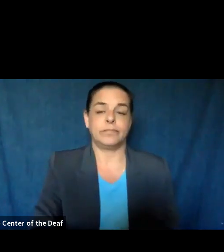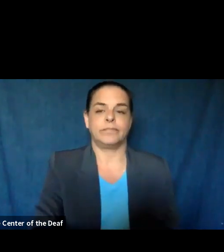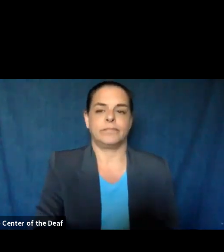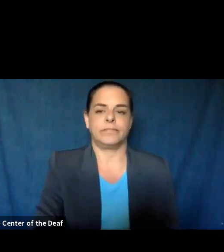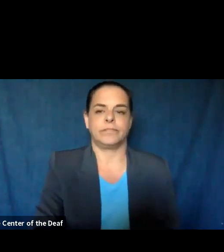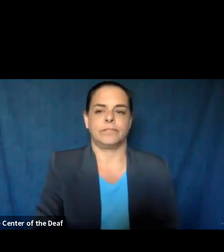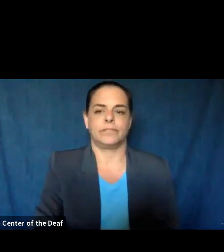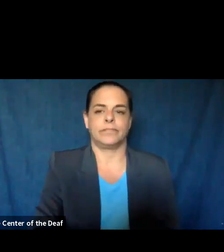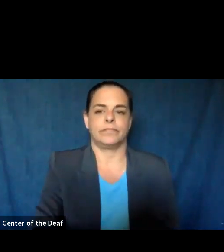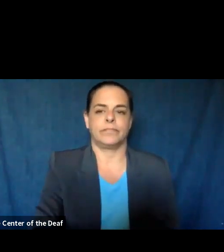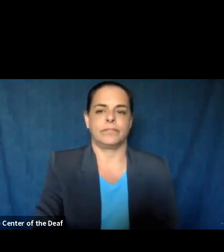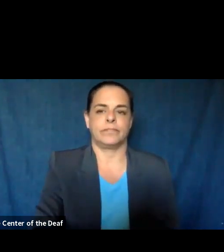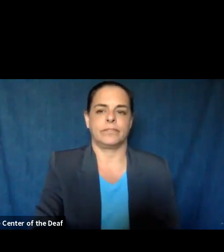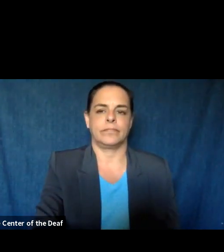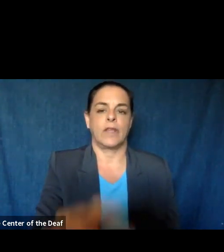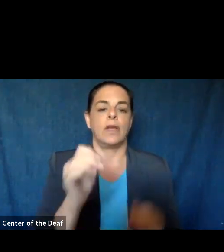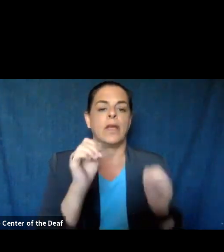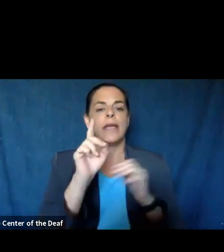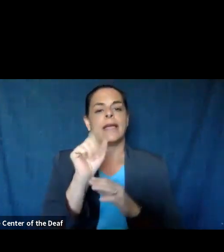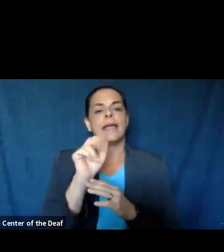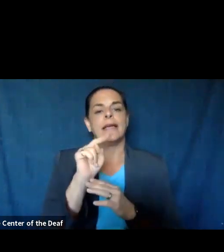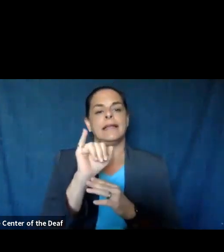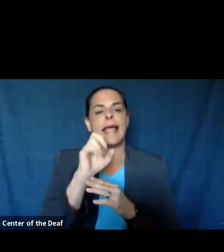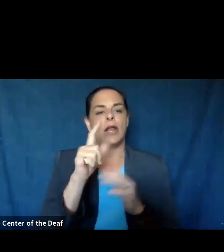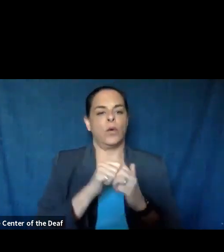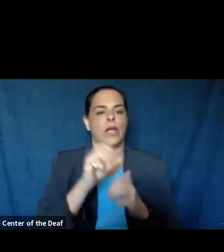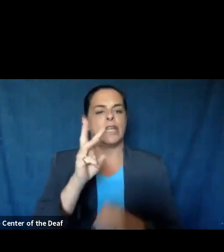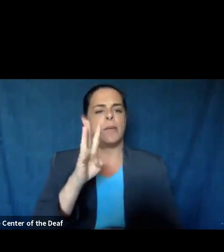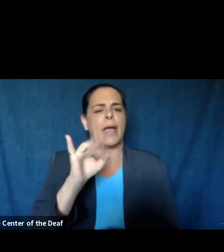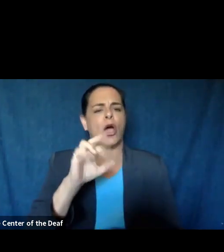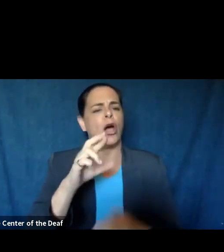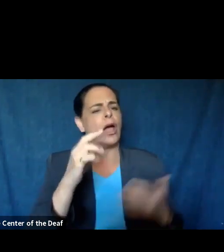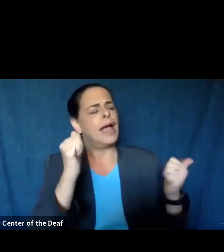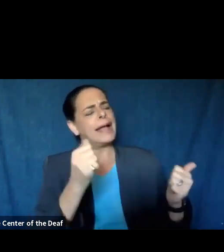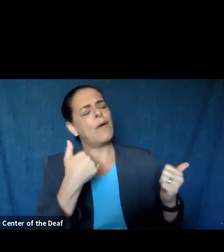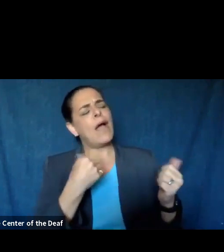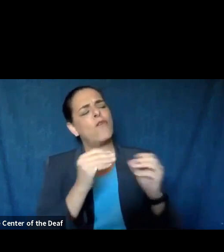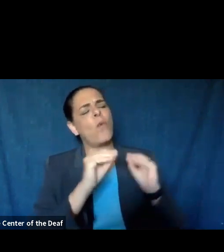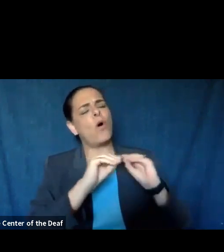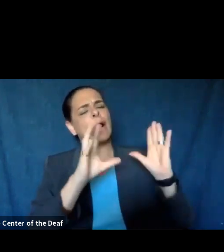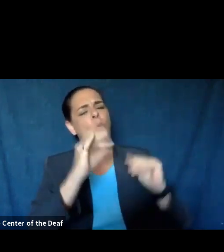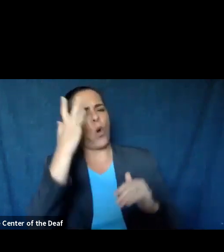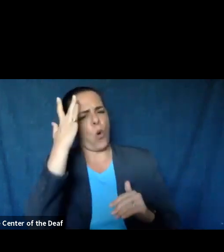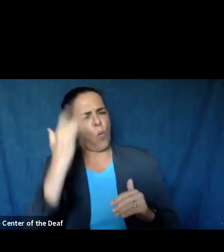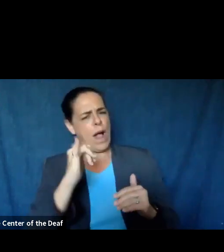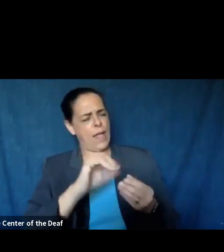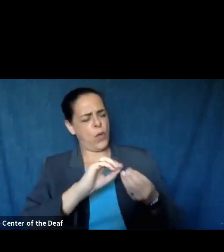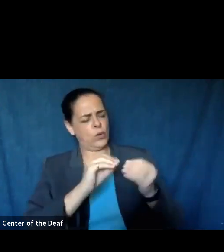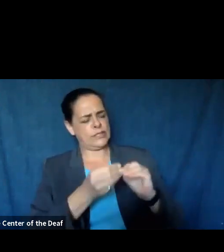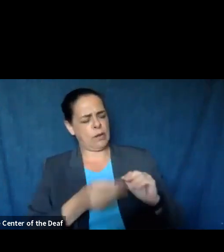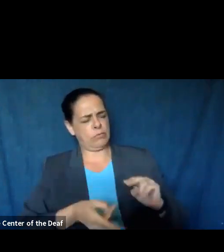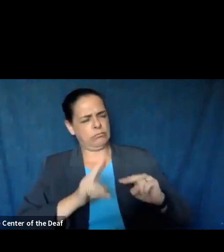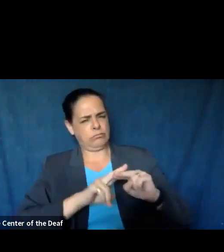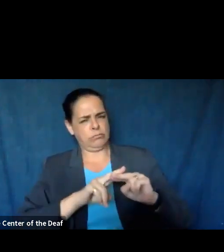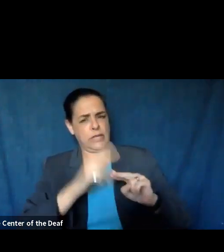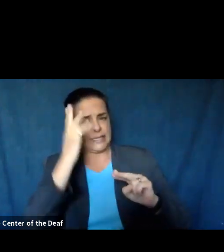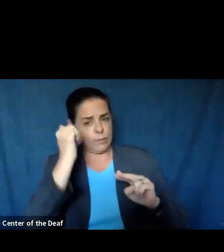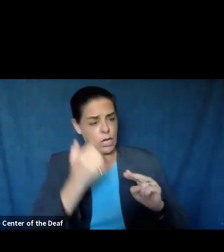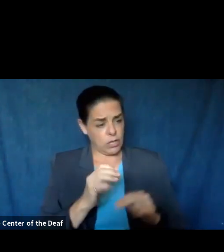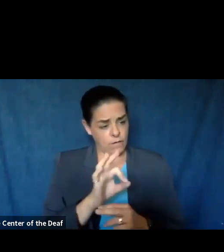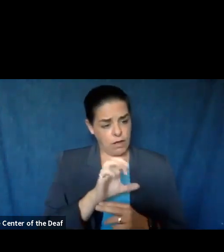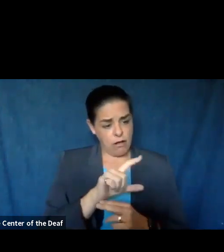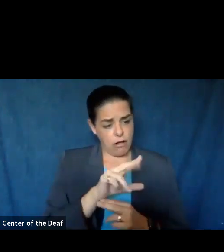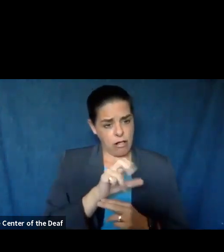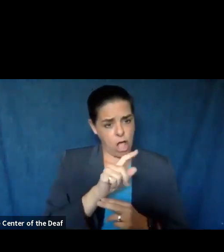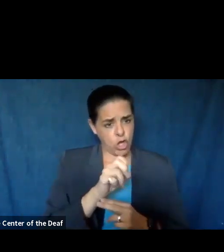From Daniel with WVIR, can we get more clarity on why the COVID case numbers jump as they do? Is that due to clusters, or is it